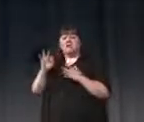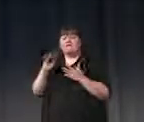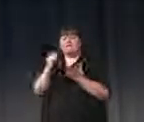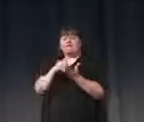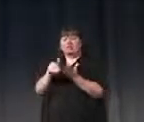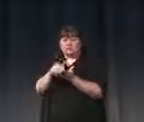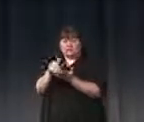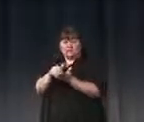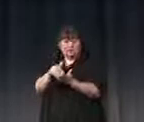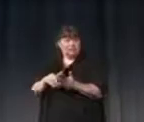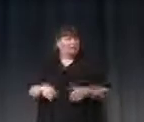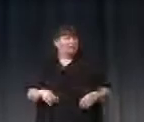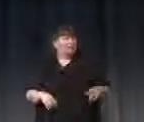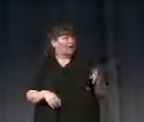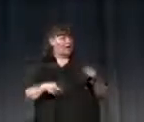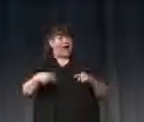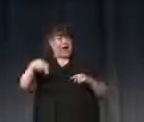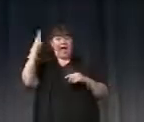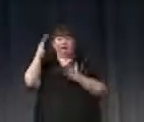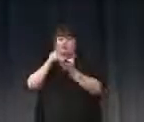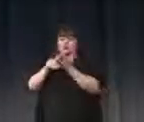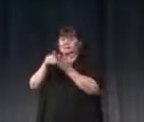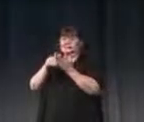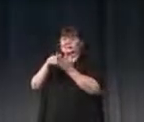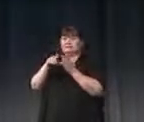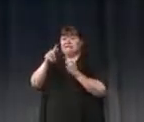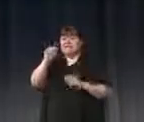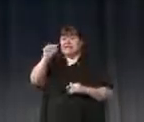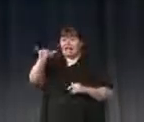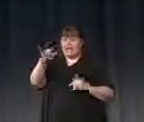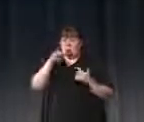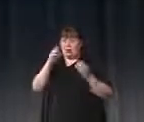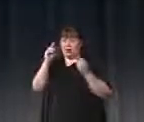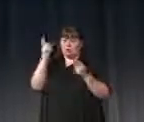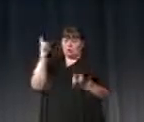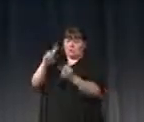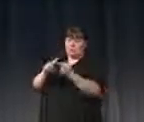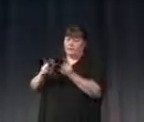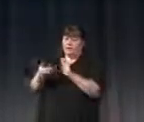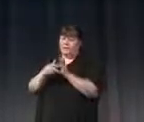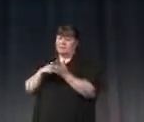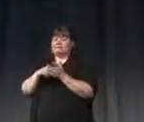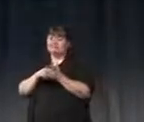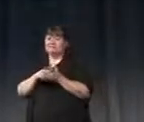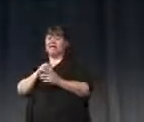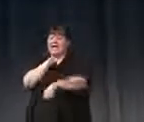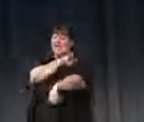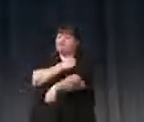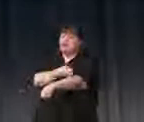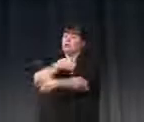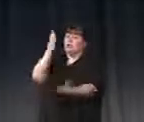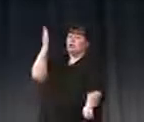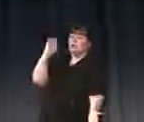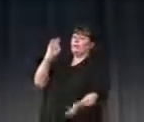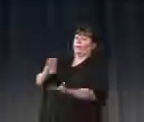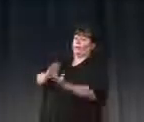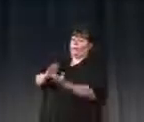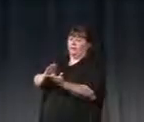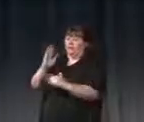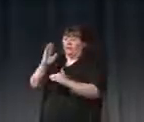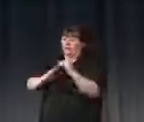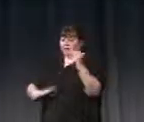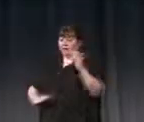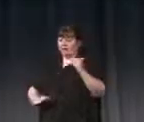is that up here at the higher frequencies, the decay becomes a lot faster. That means the energy is kind of going away a lot more quickly than it was